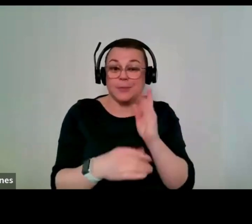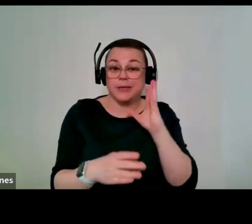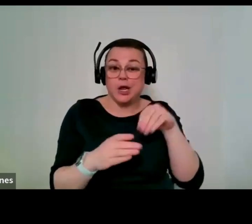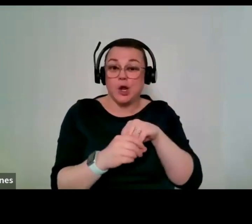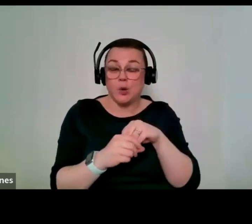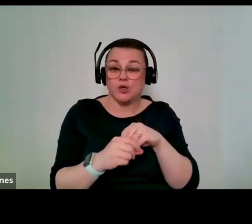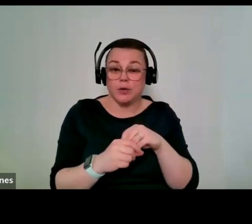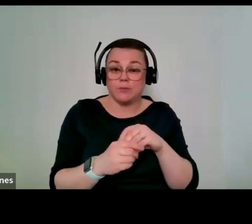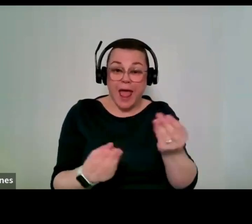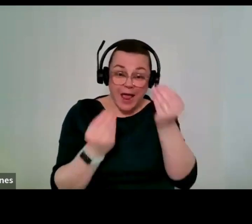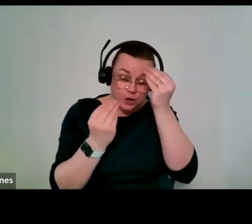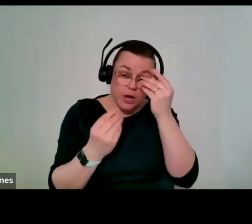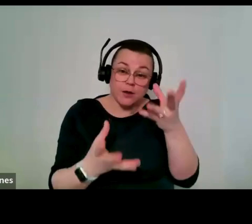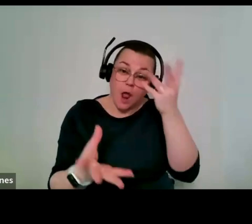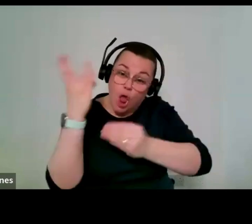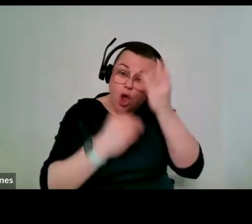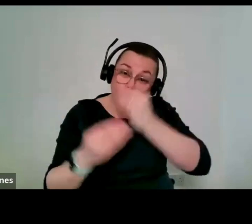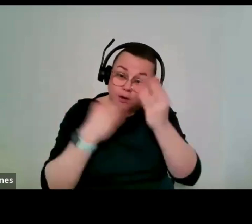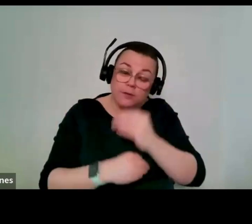Educate yourself.